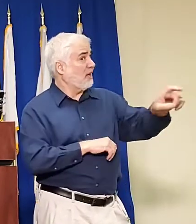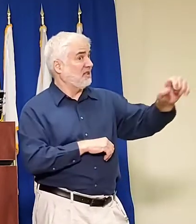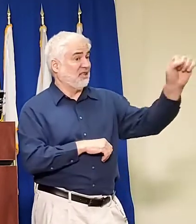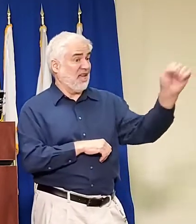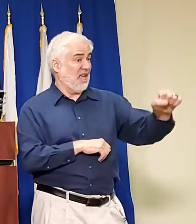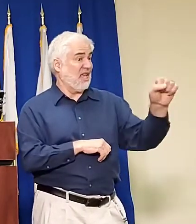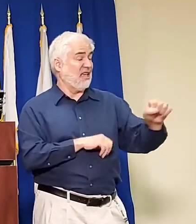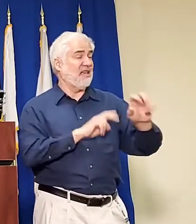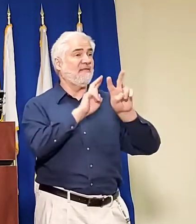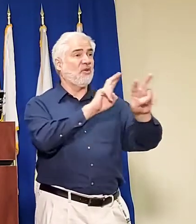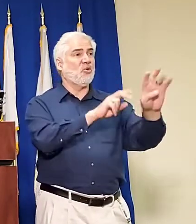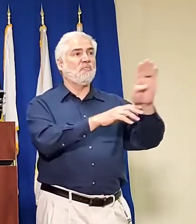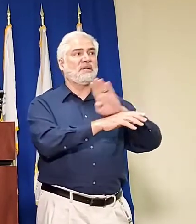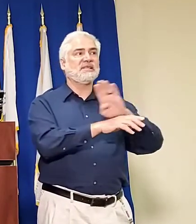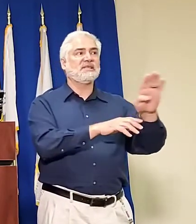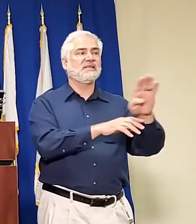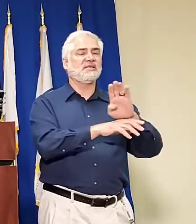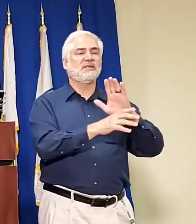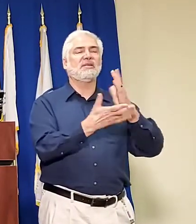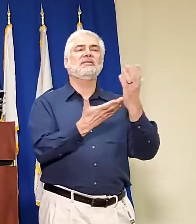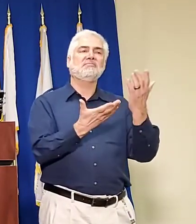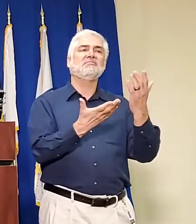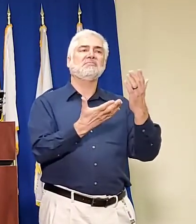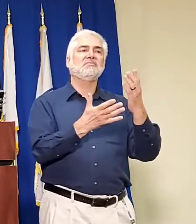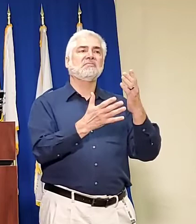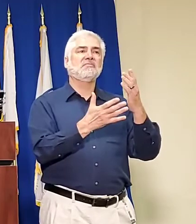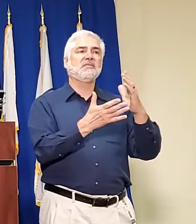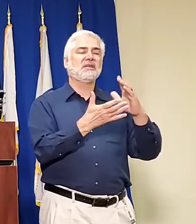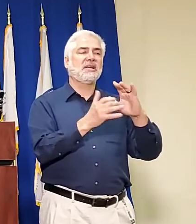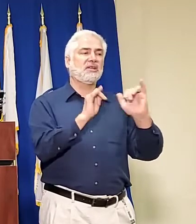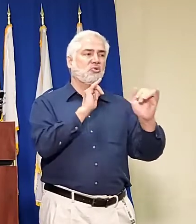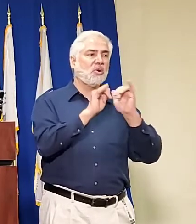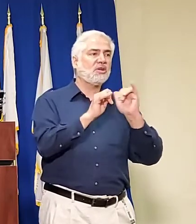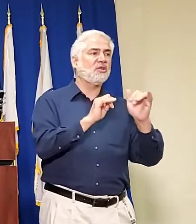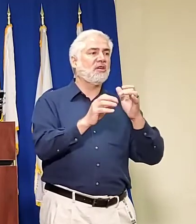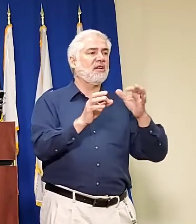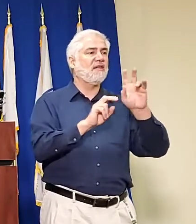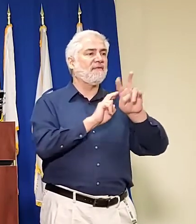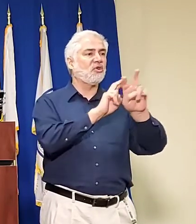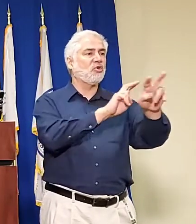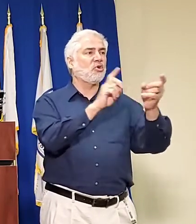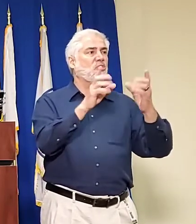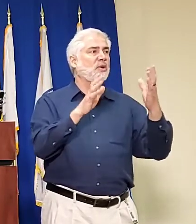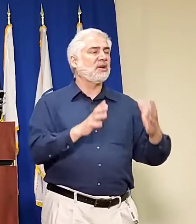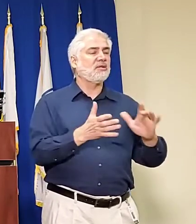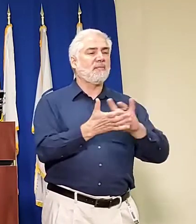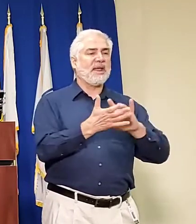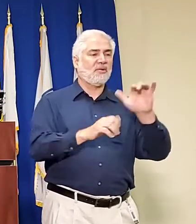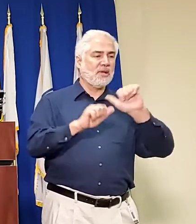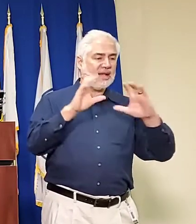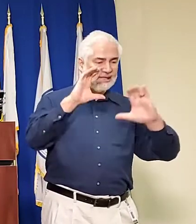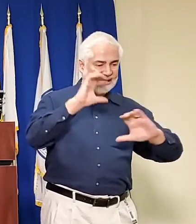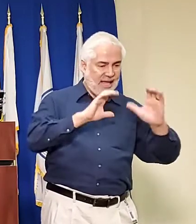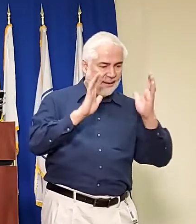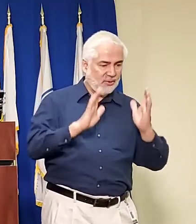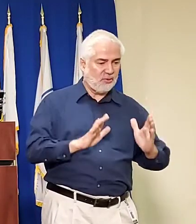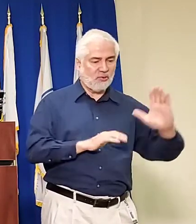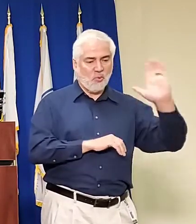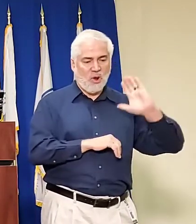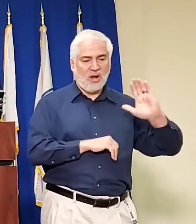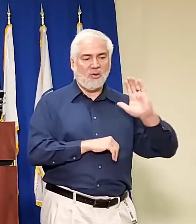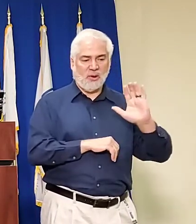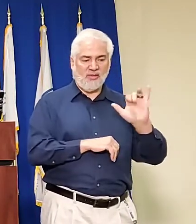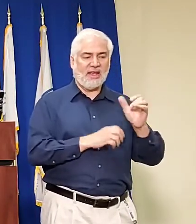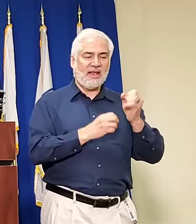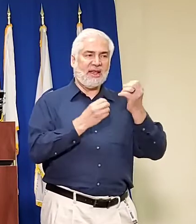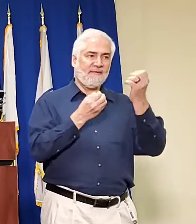The funeral industry had released instructions to funeral directors and medical examiners some time back, and that information